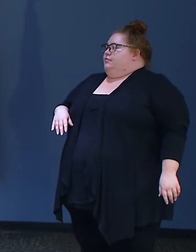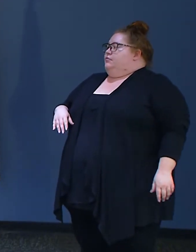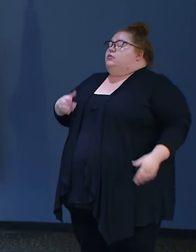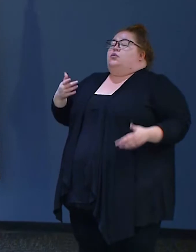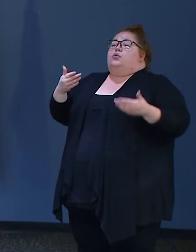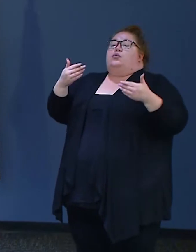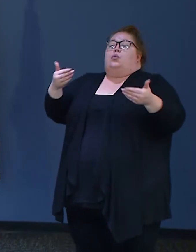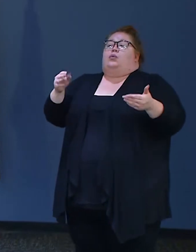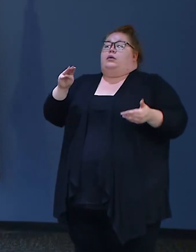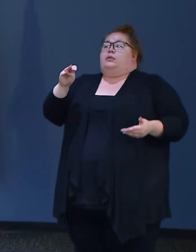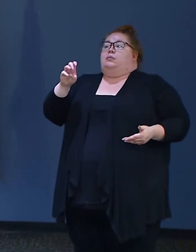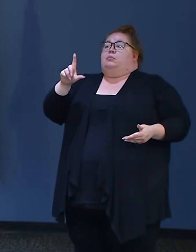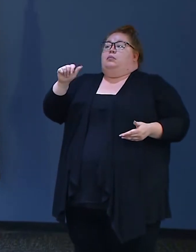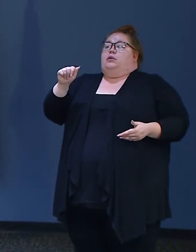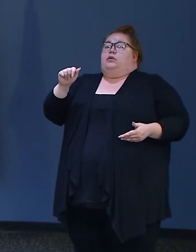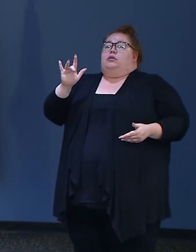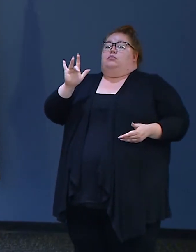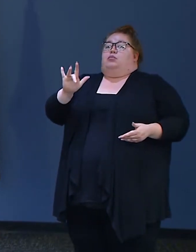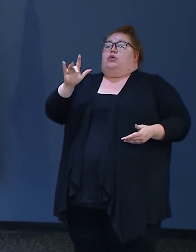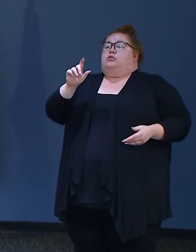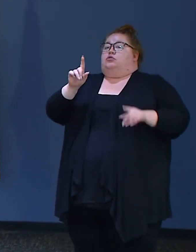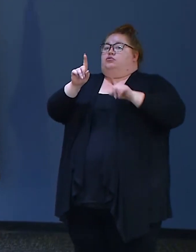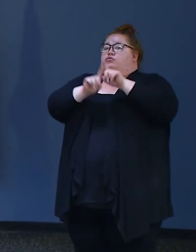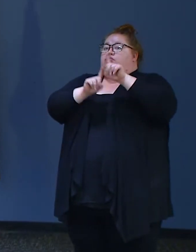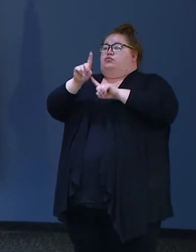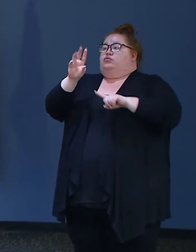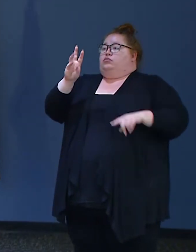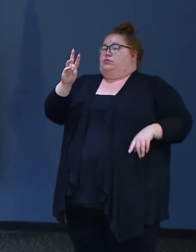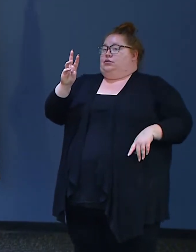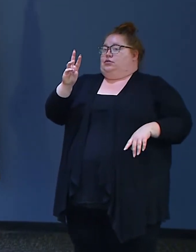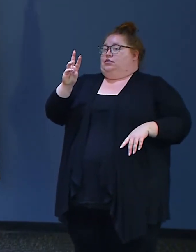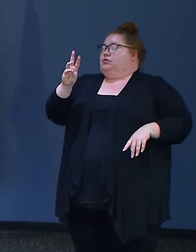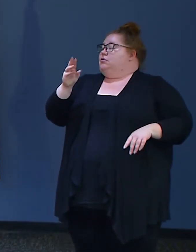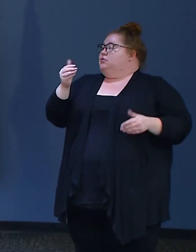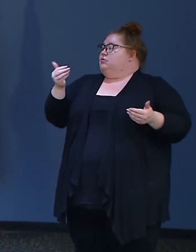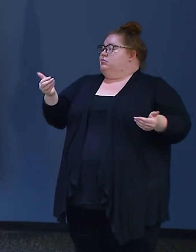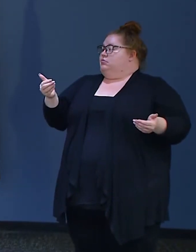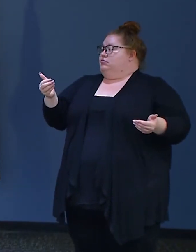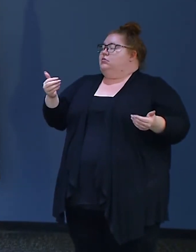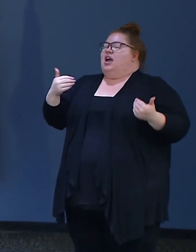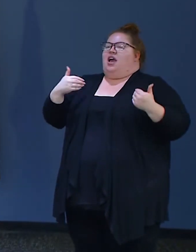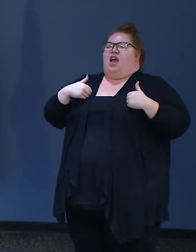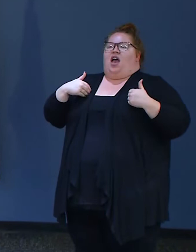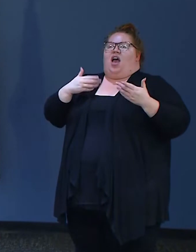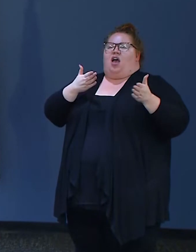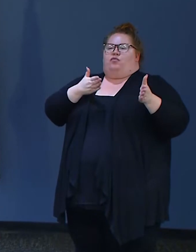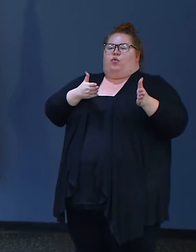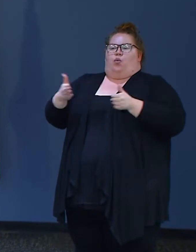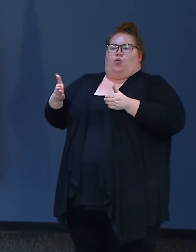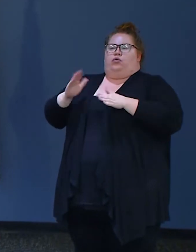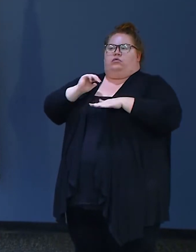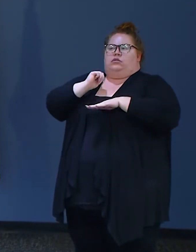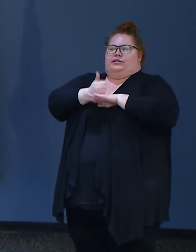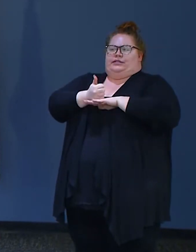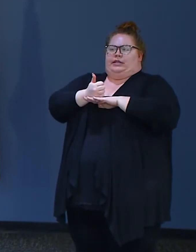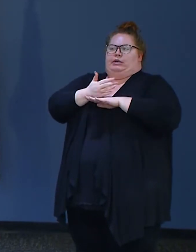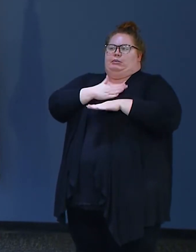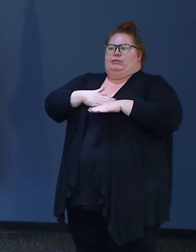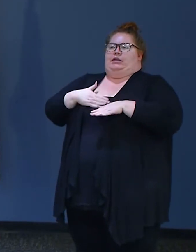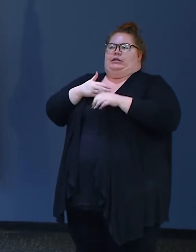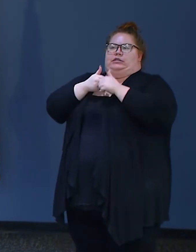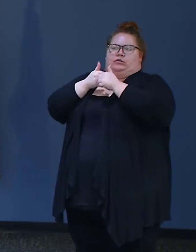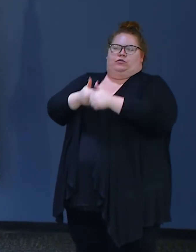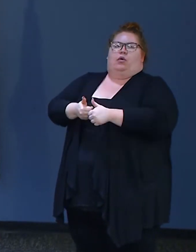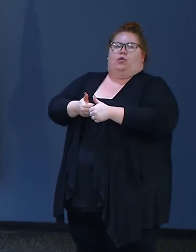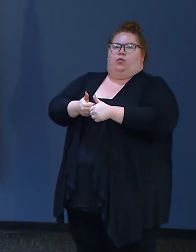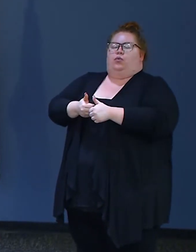good? And I need my media friends to hit *6. And there is a suggested order that I asked you to follow today. And if